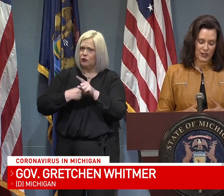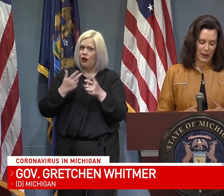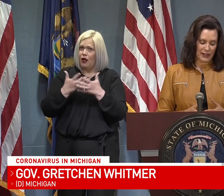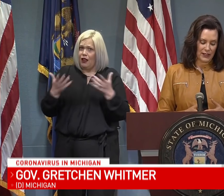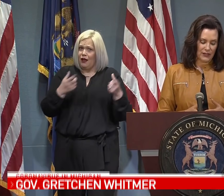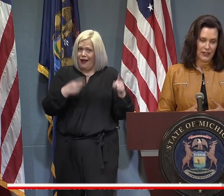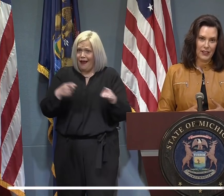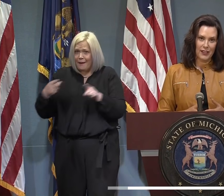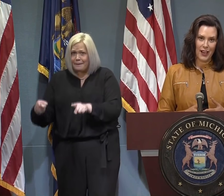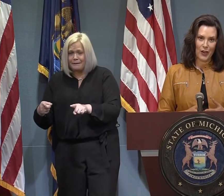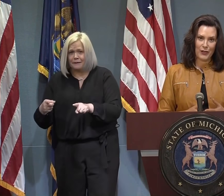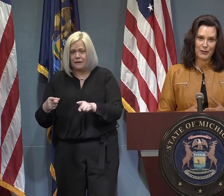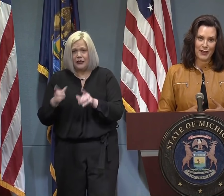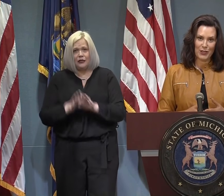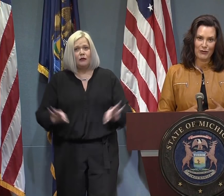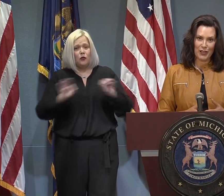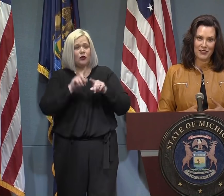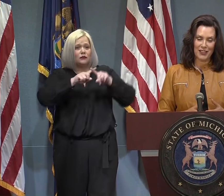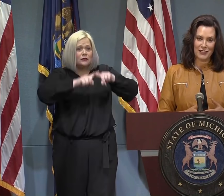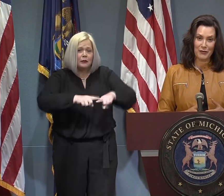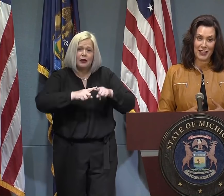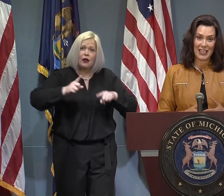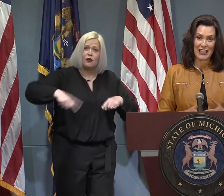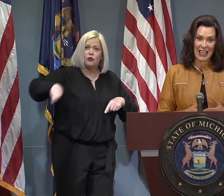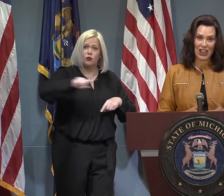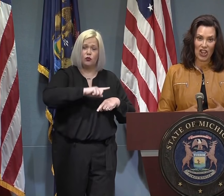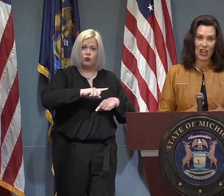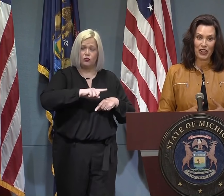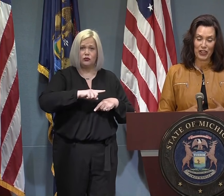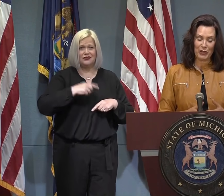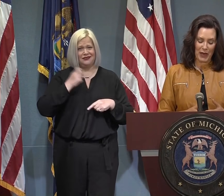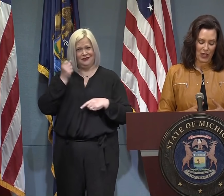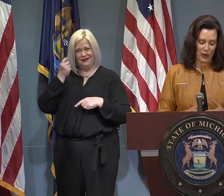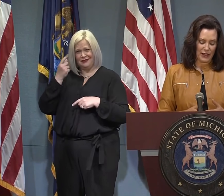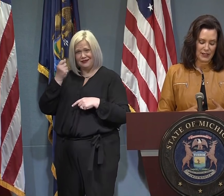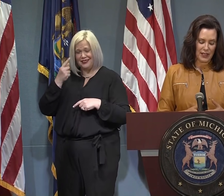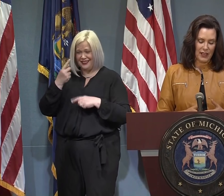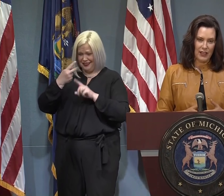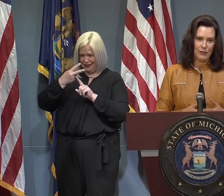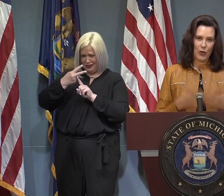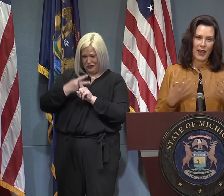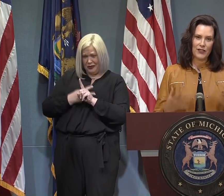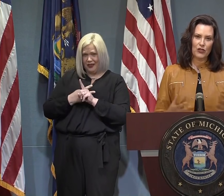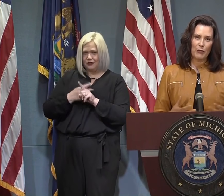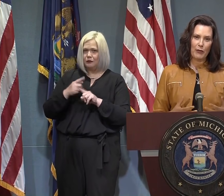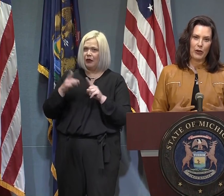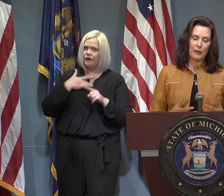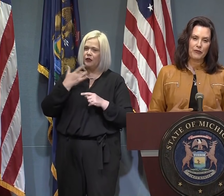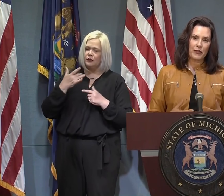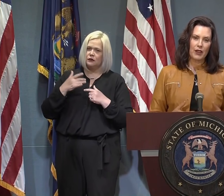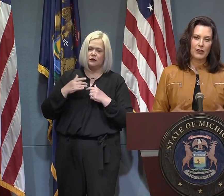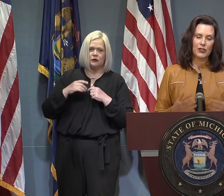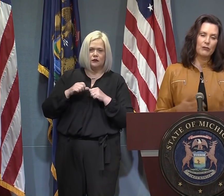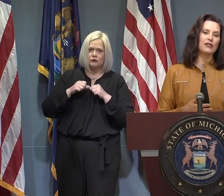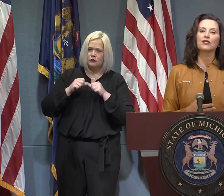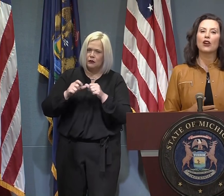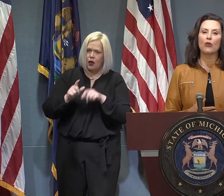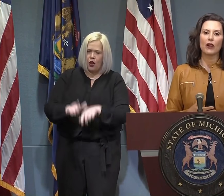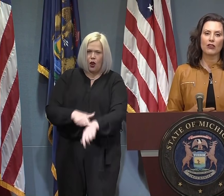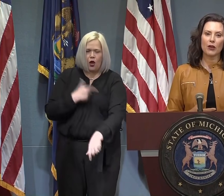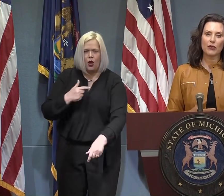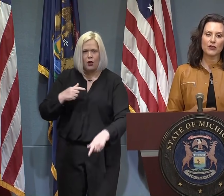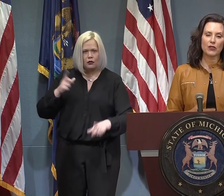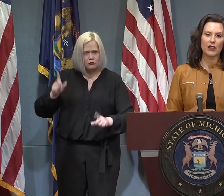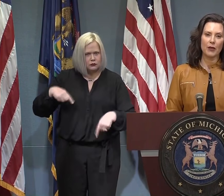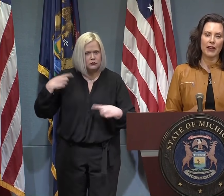that perspective. I know it's been 2 months and it seems like a lot longer in many ways, but we have to remember, 2 months ago